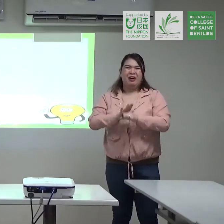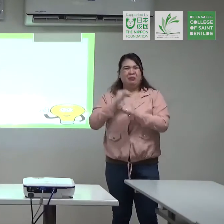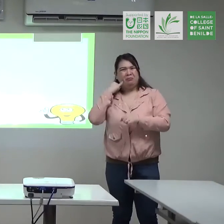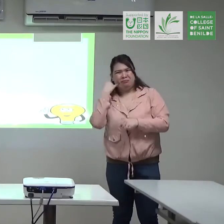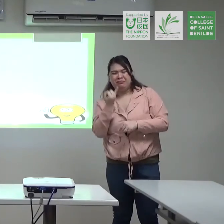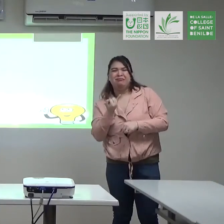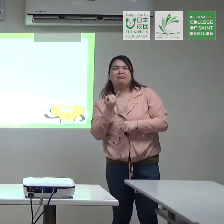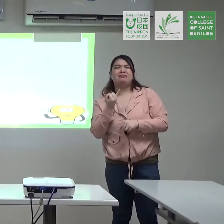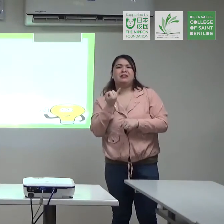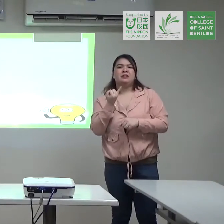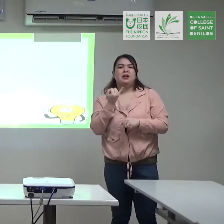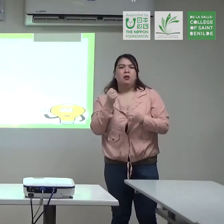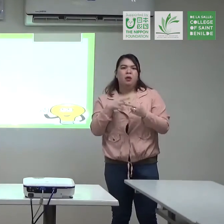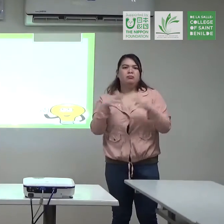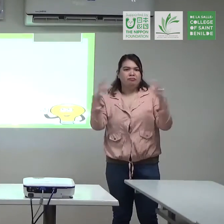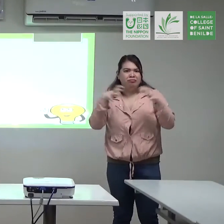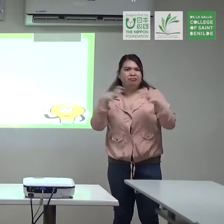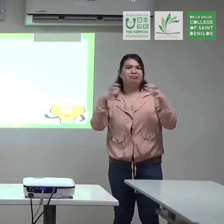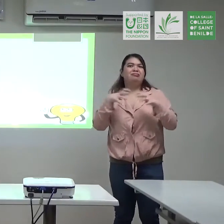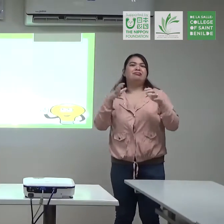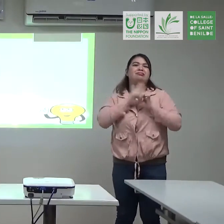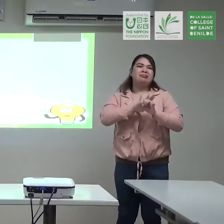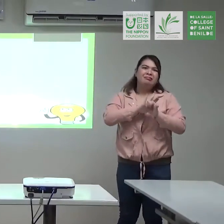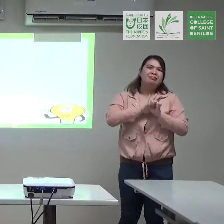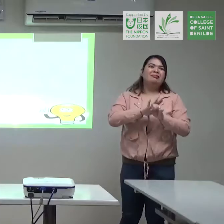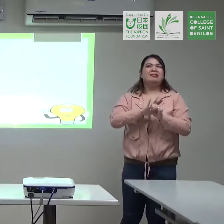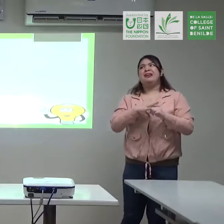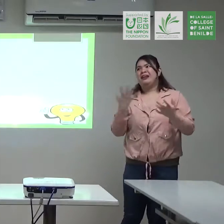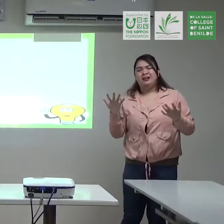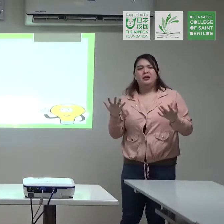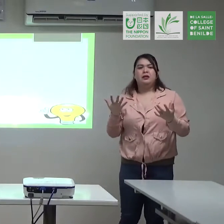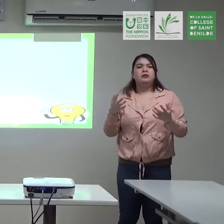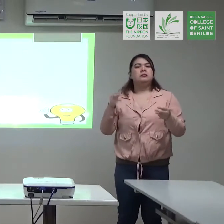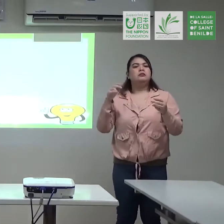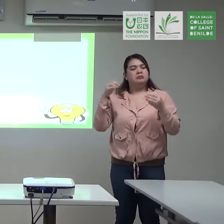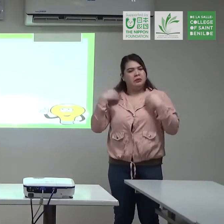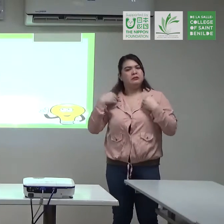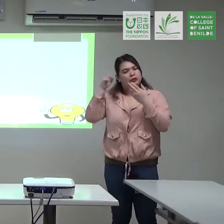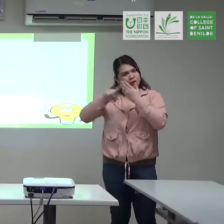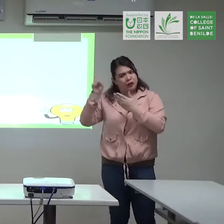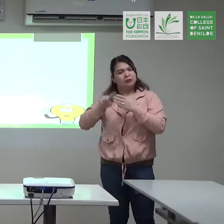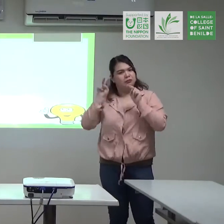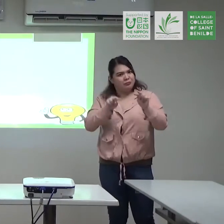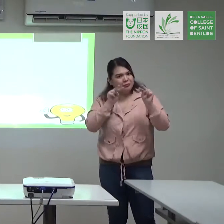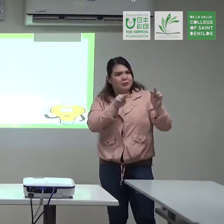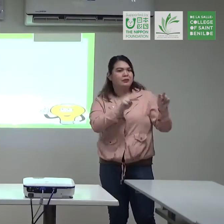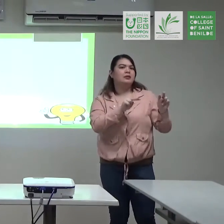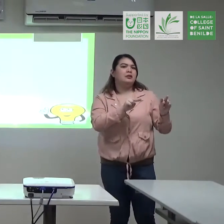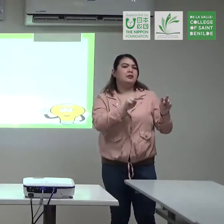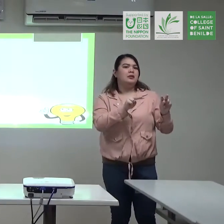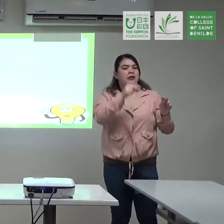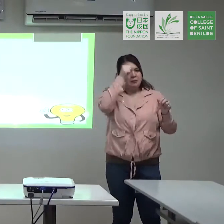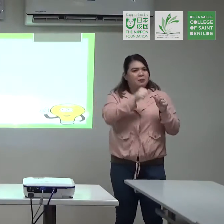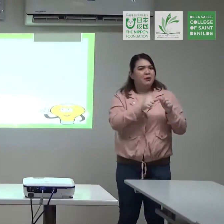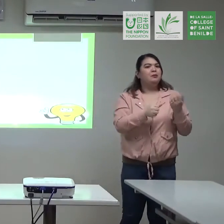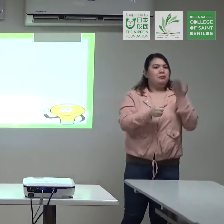envy or tension. Tinitingnan mo yun. Monitor your performance against your